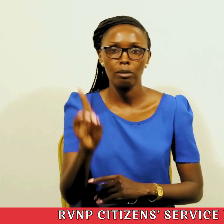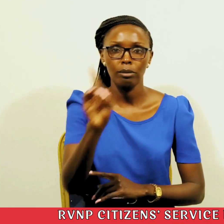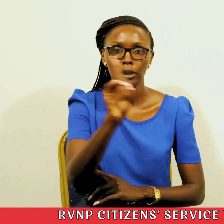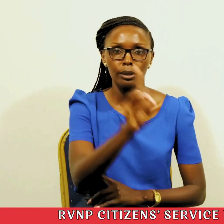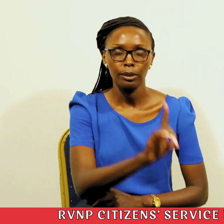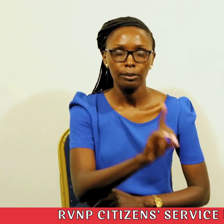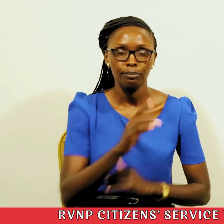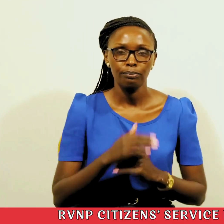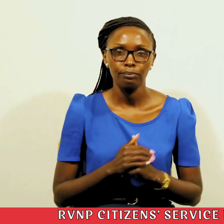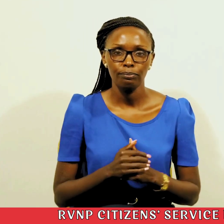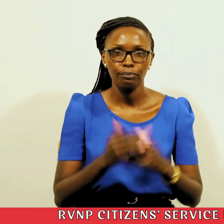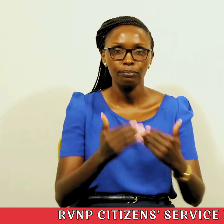Service.